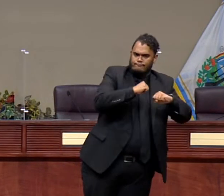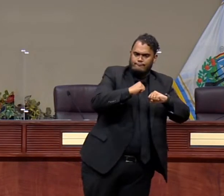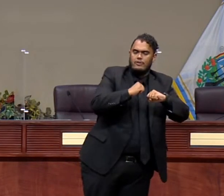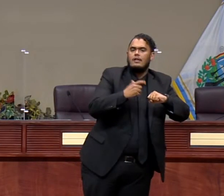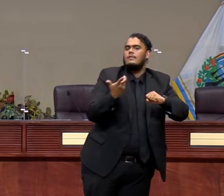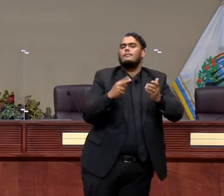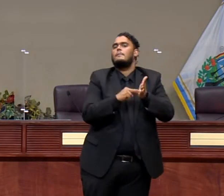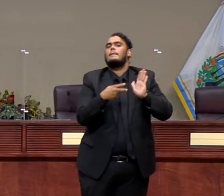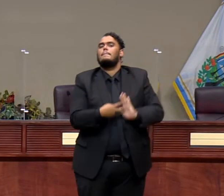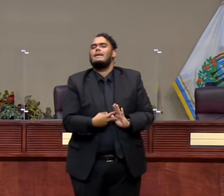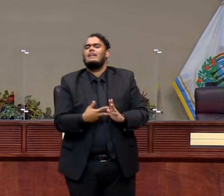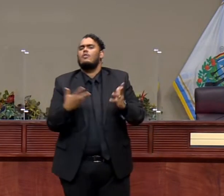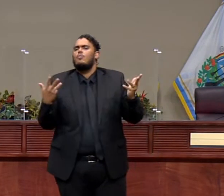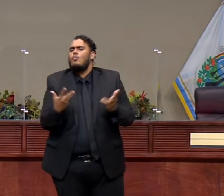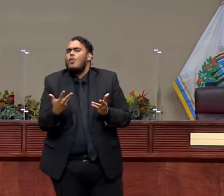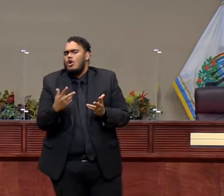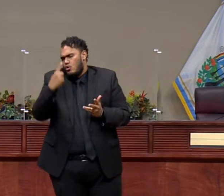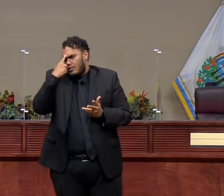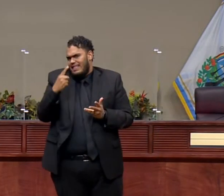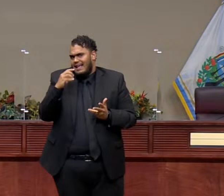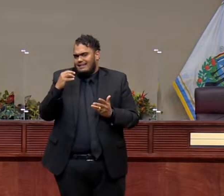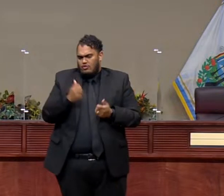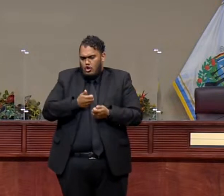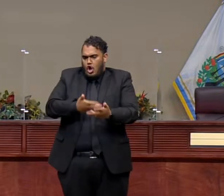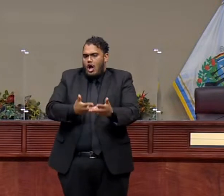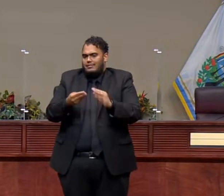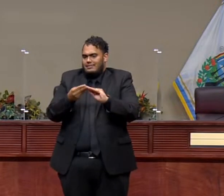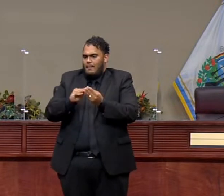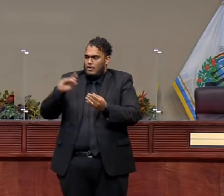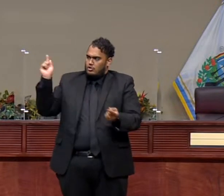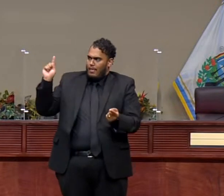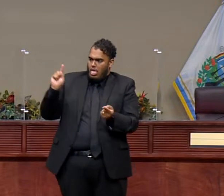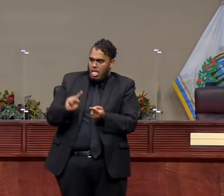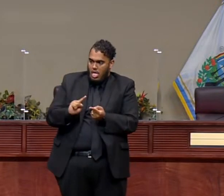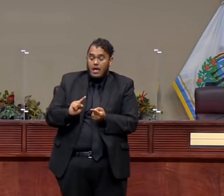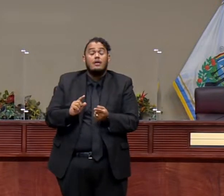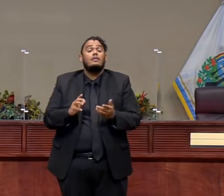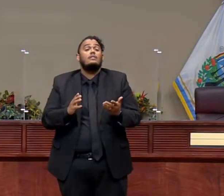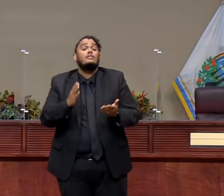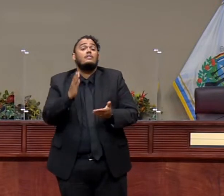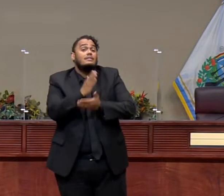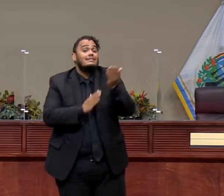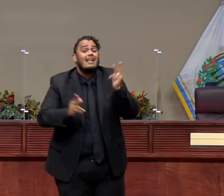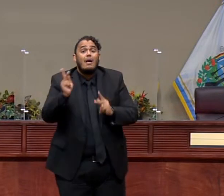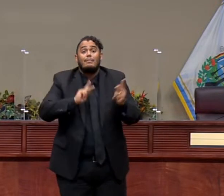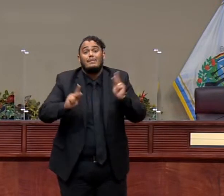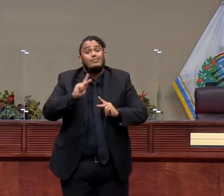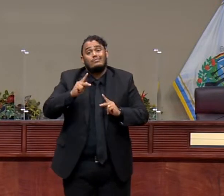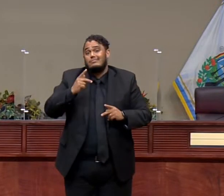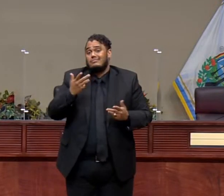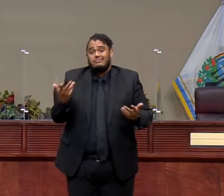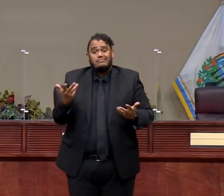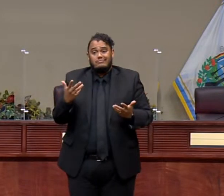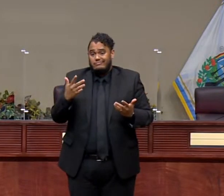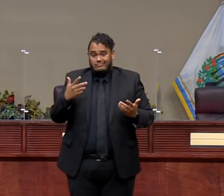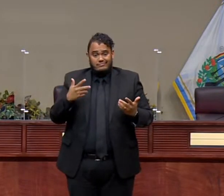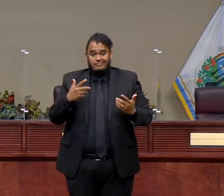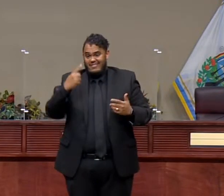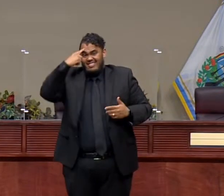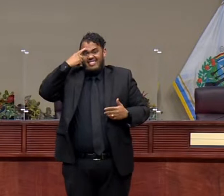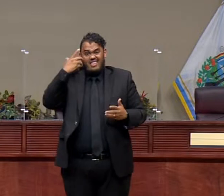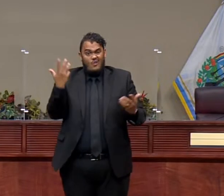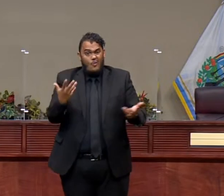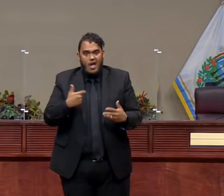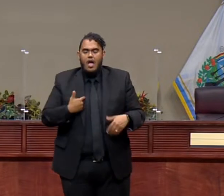that? I mean, some people are arguing that there is a natural cycle of this pandemic, that it goes up